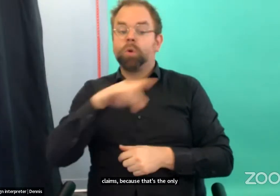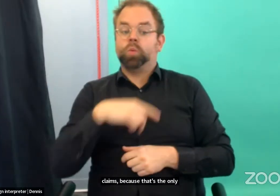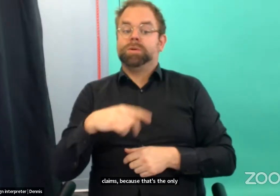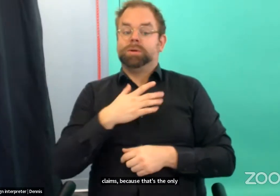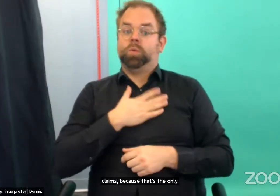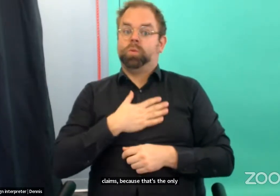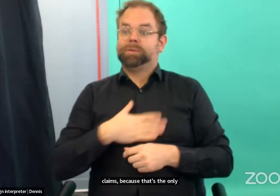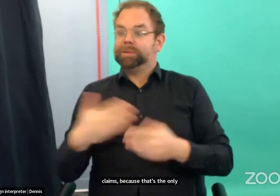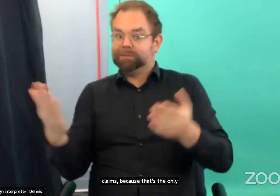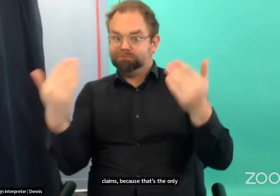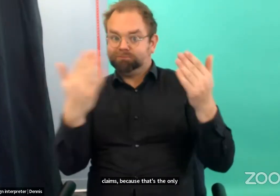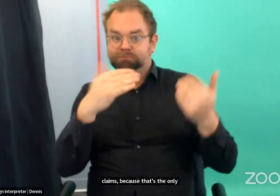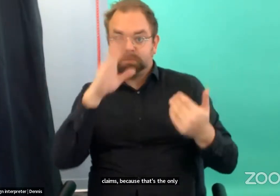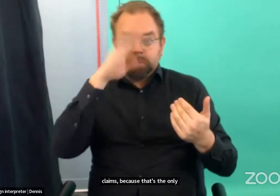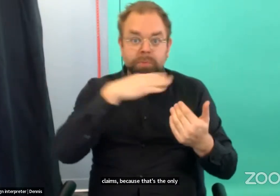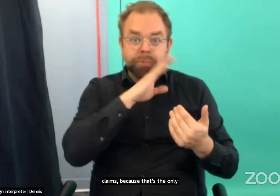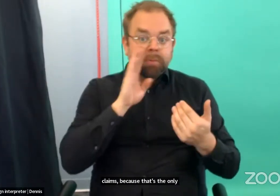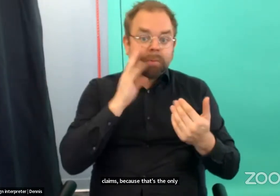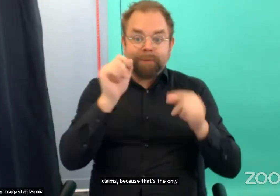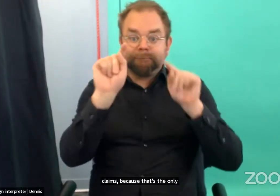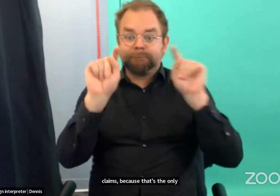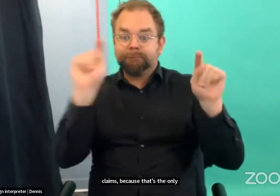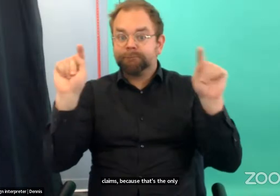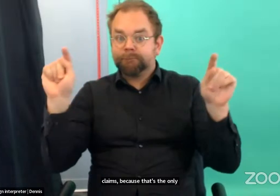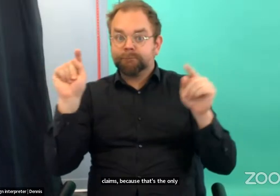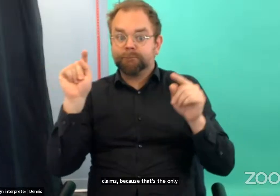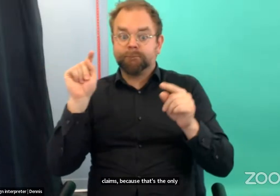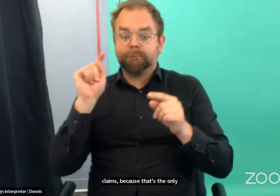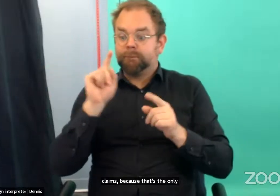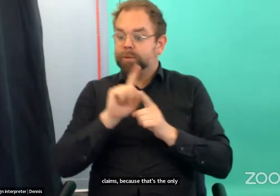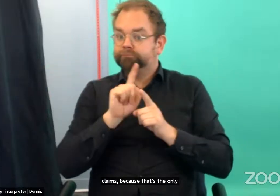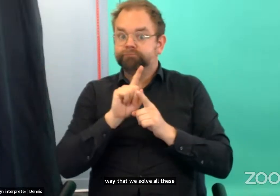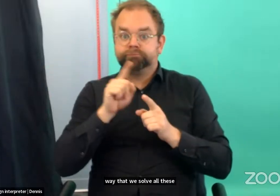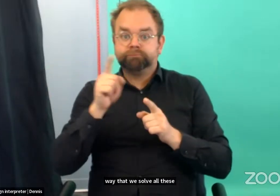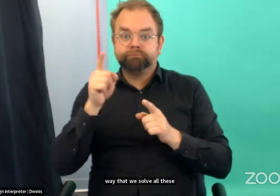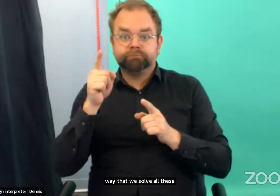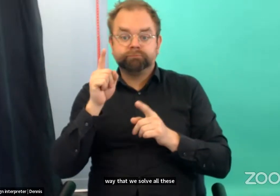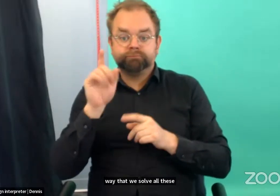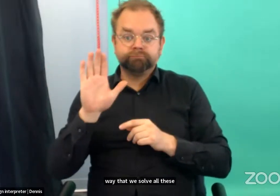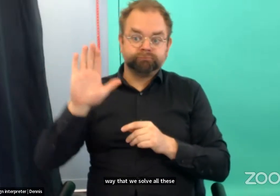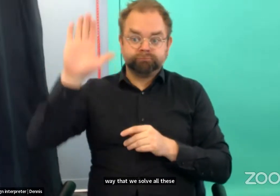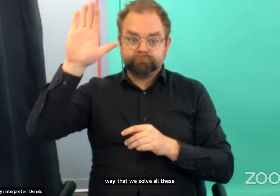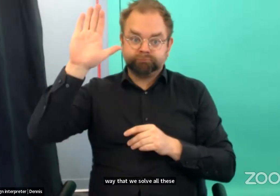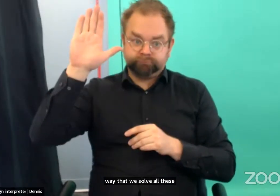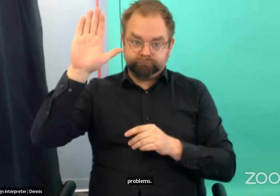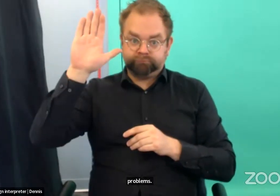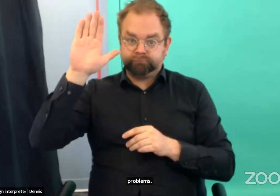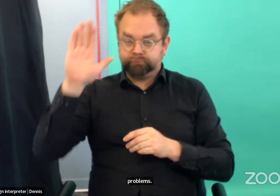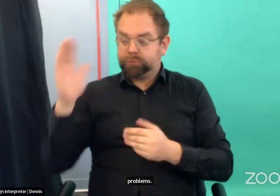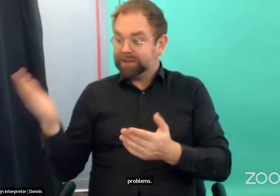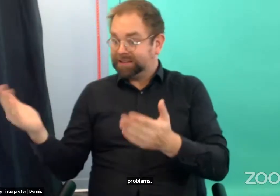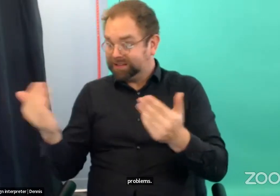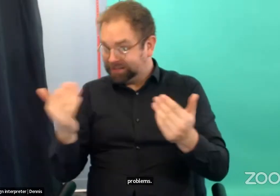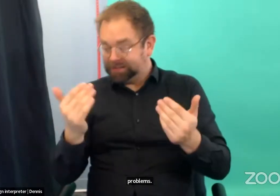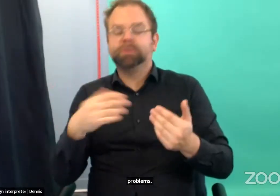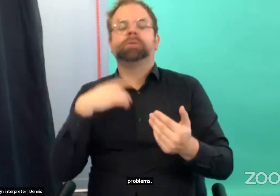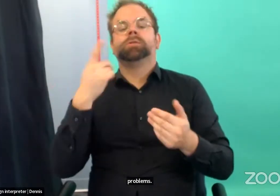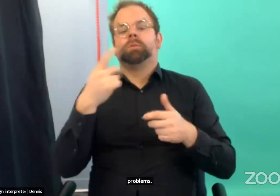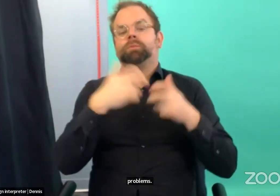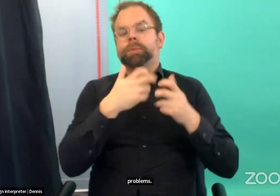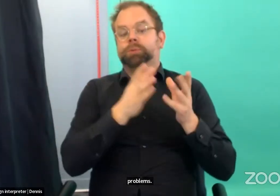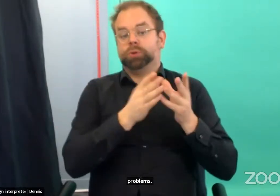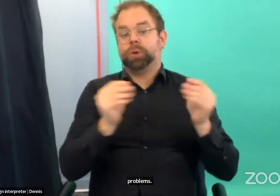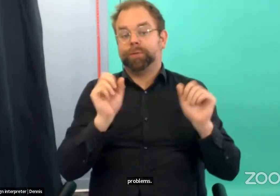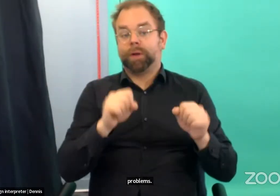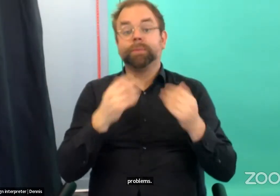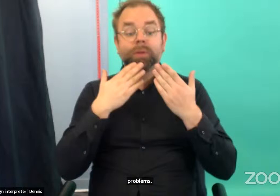problemas con mayor rapidez. Muchísimas gracias y sigamos llamando a la acción para una educación inclusiva y de